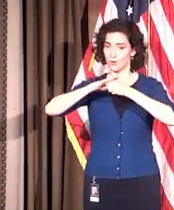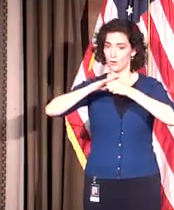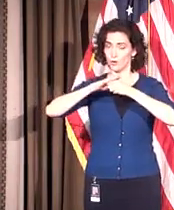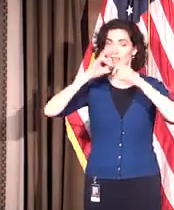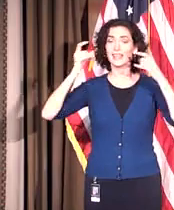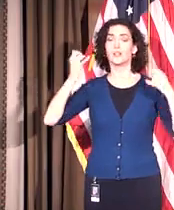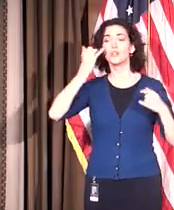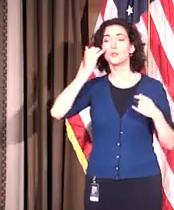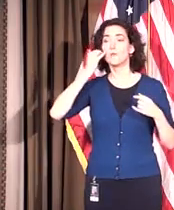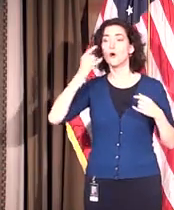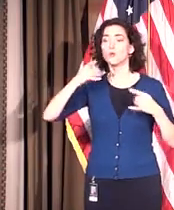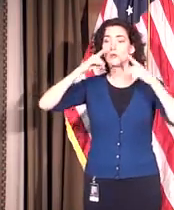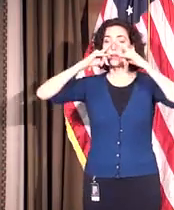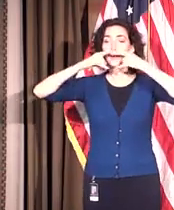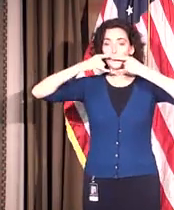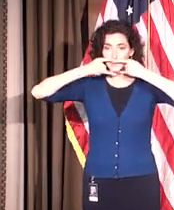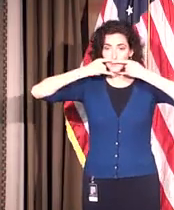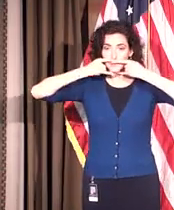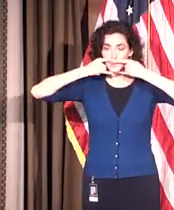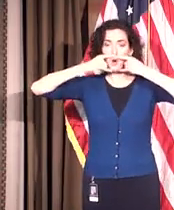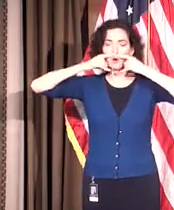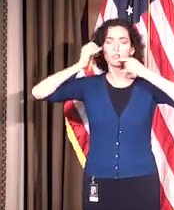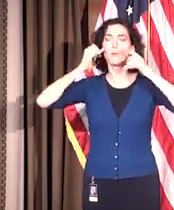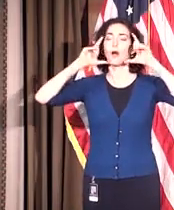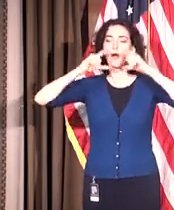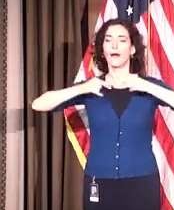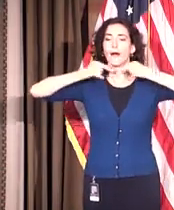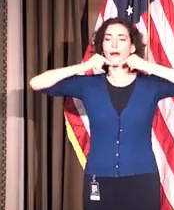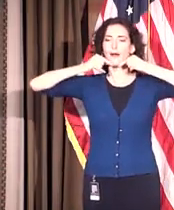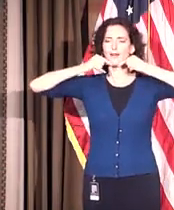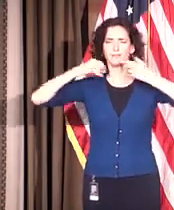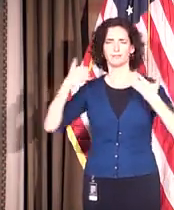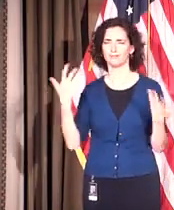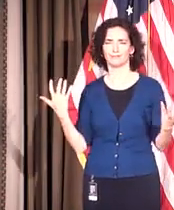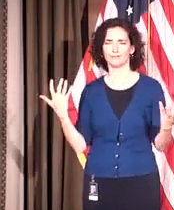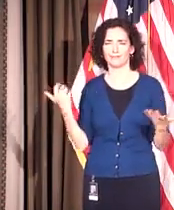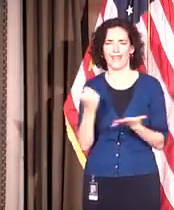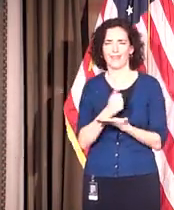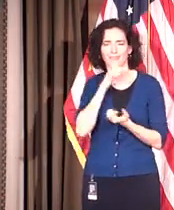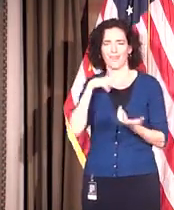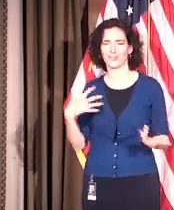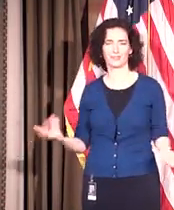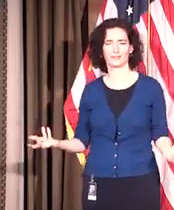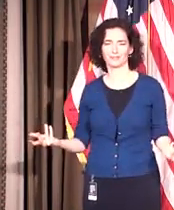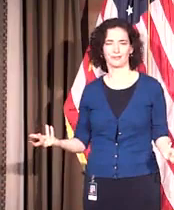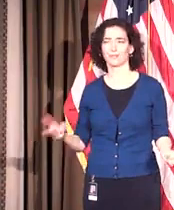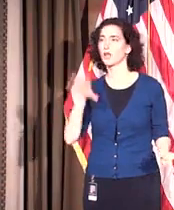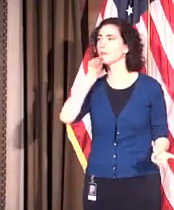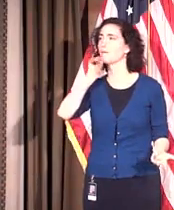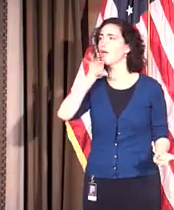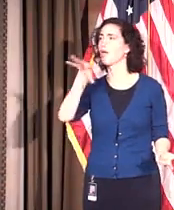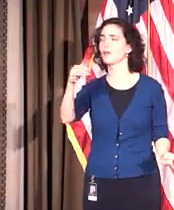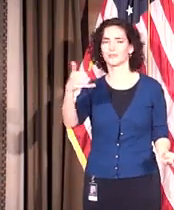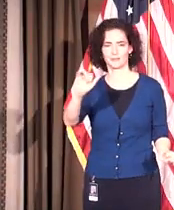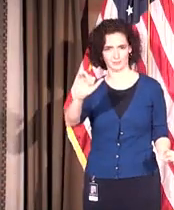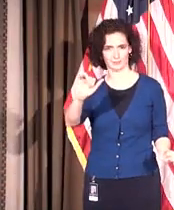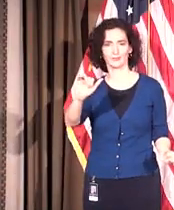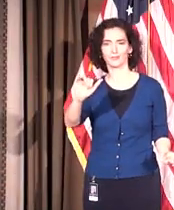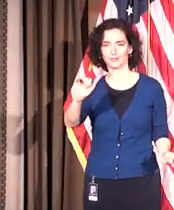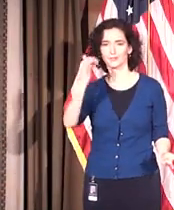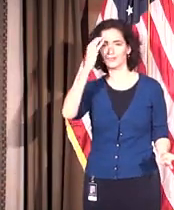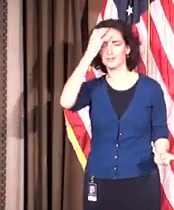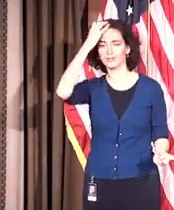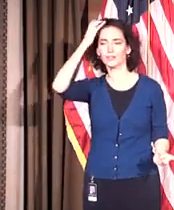Obviously, wearing it below your nose or under your chin it's just not going to be helpful. So please wear